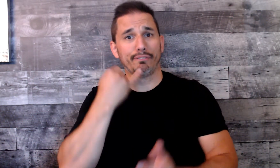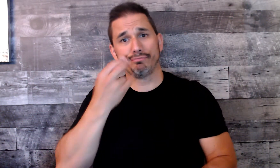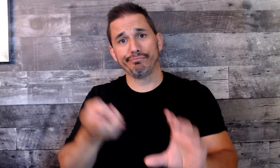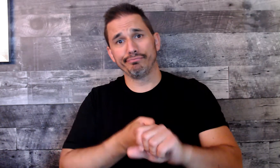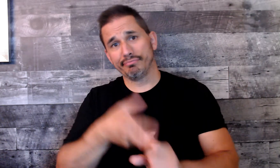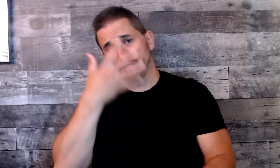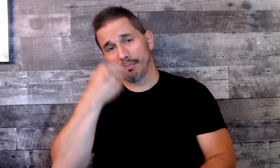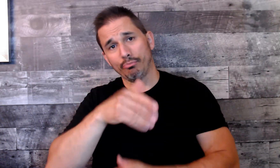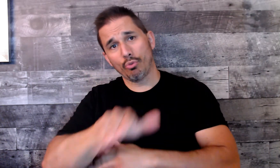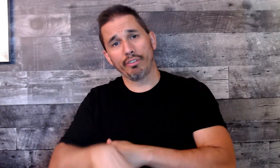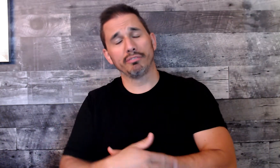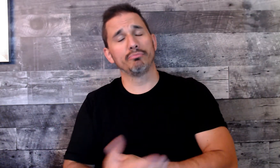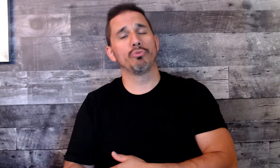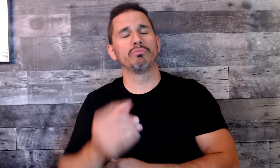One way you could use it is